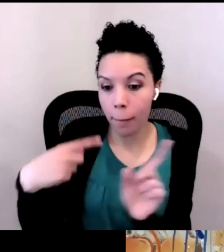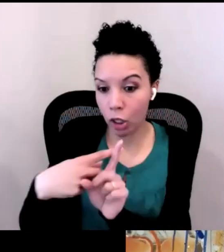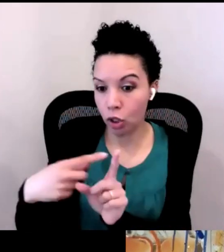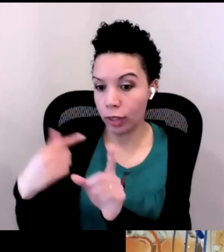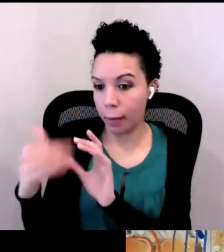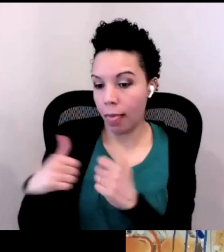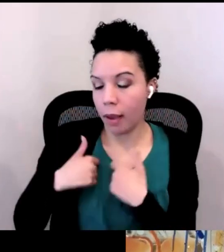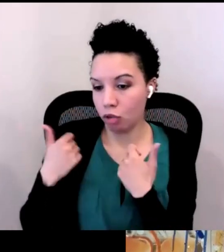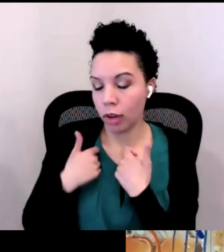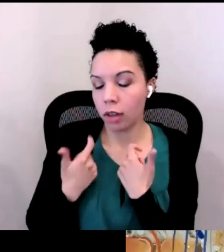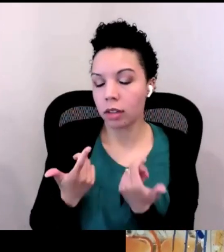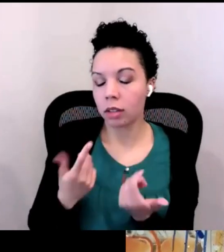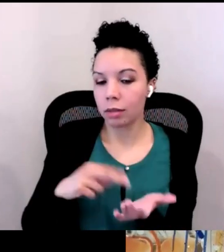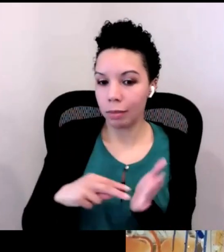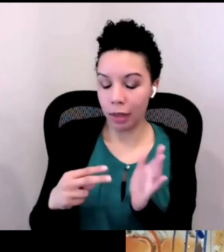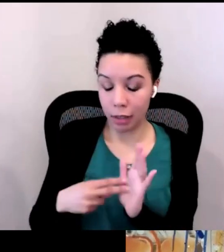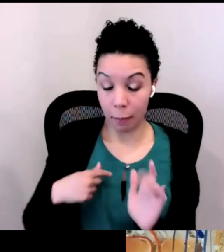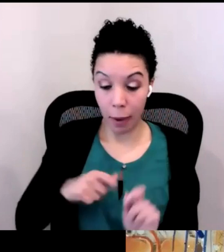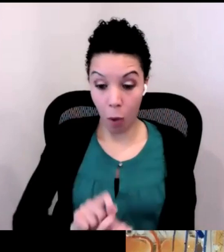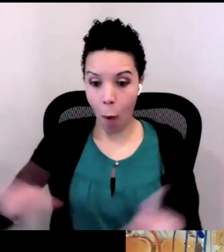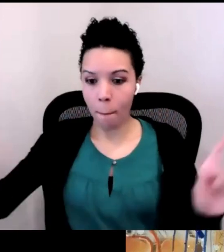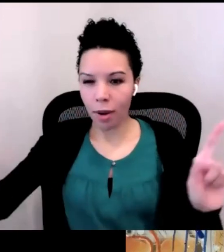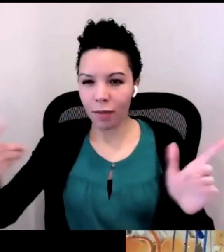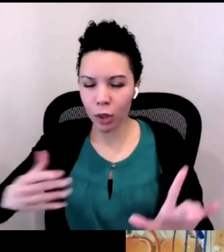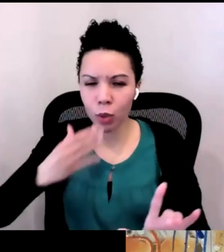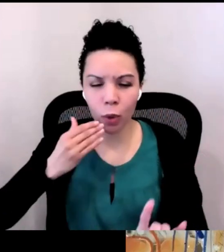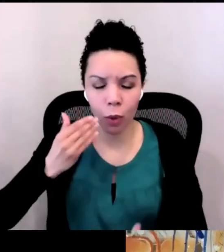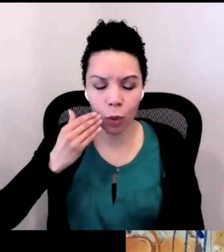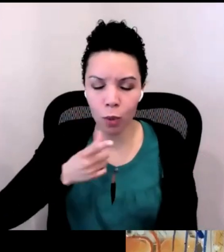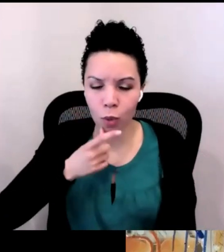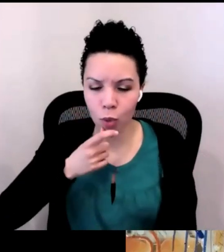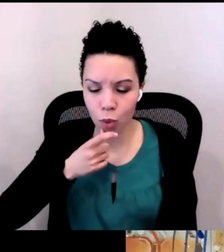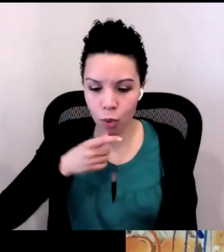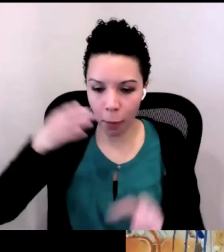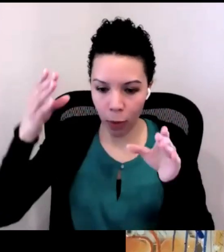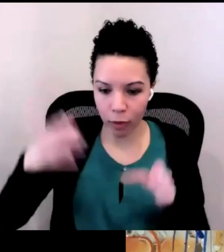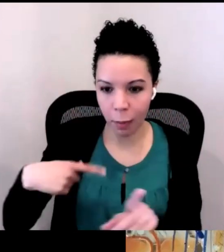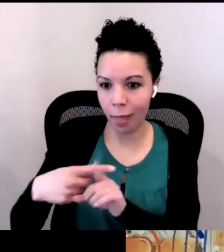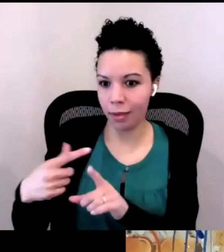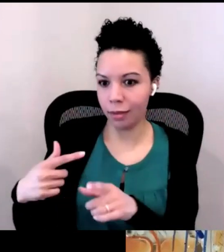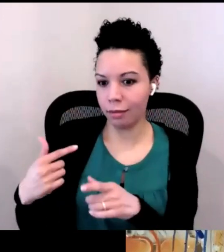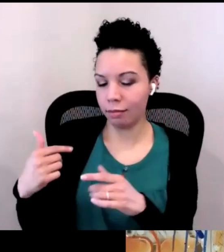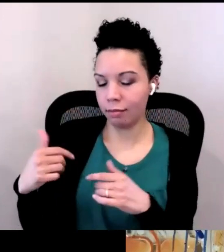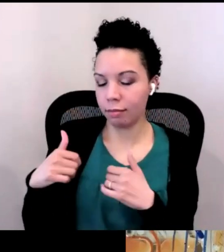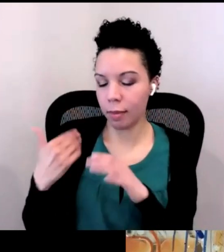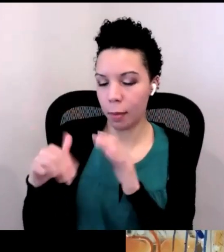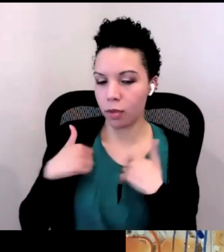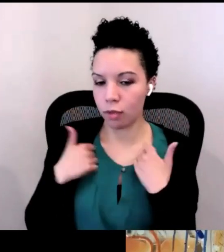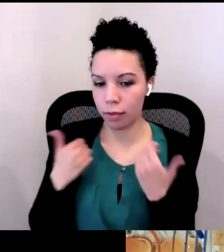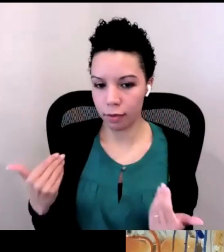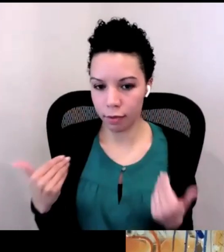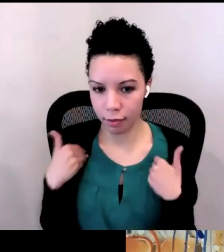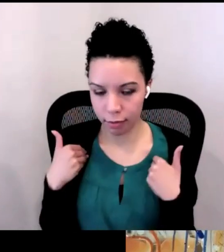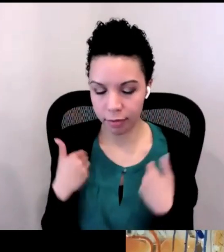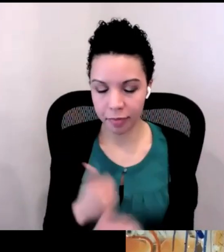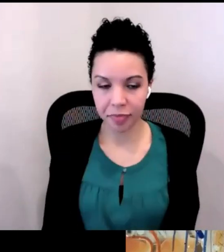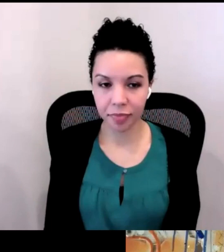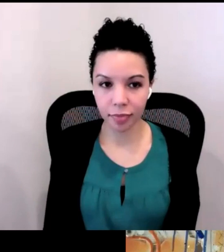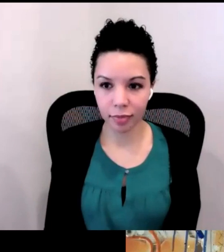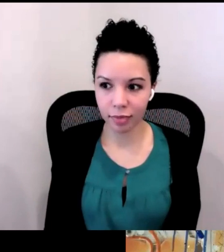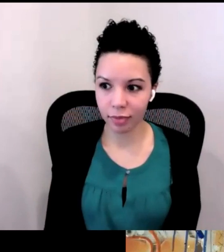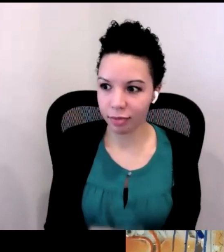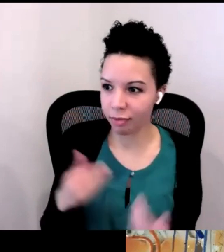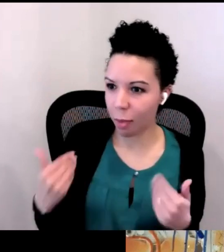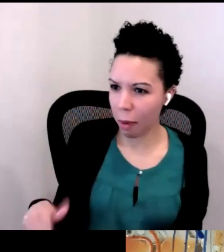are. Boy, this is some really good stuff. Raise your hand if you're getting some serious real world advice right